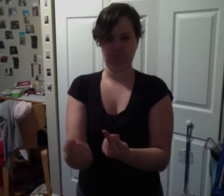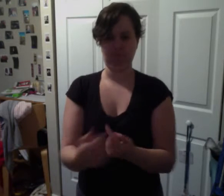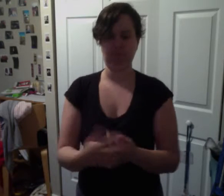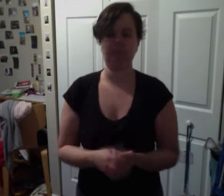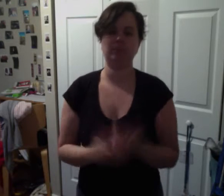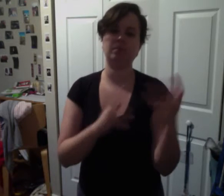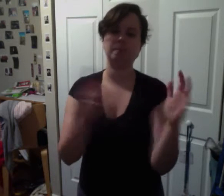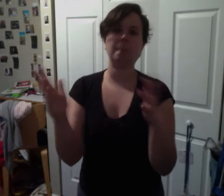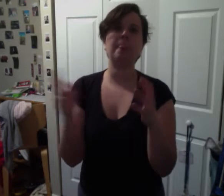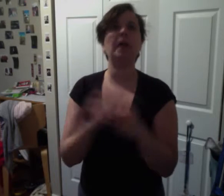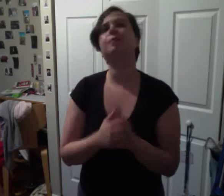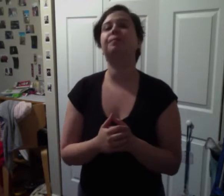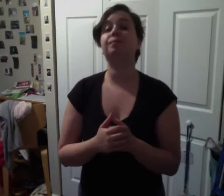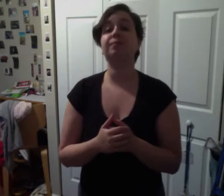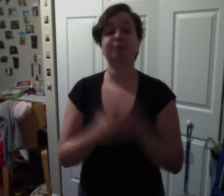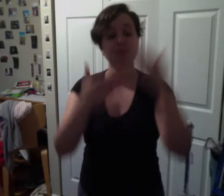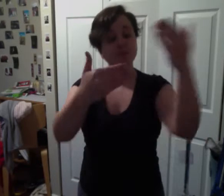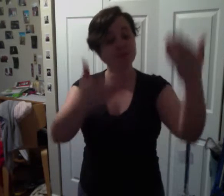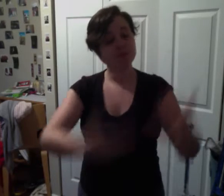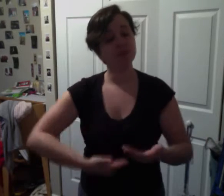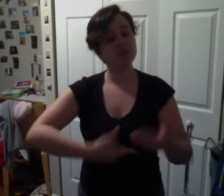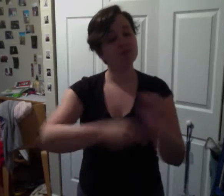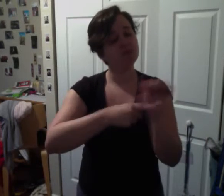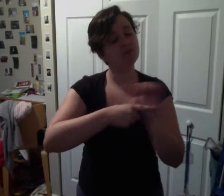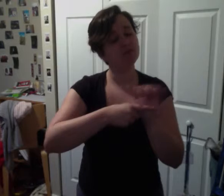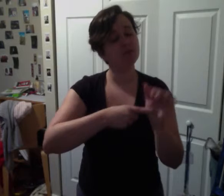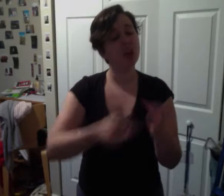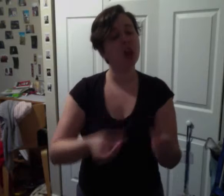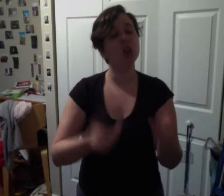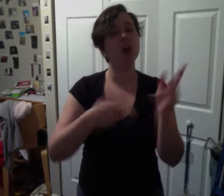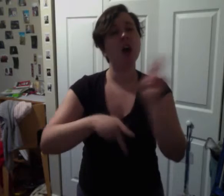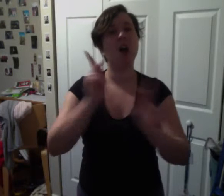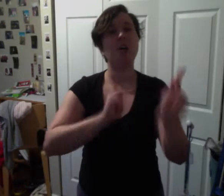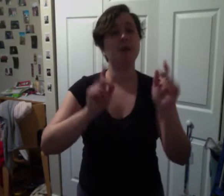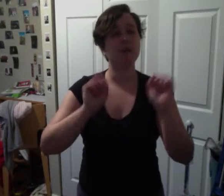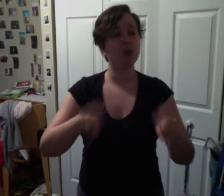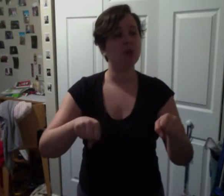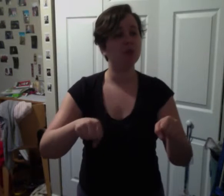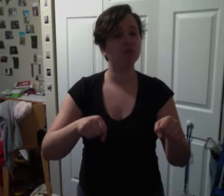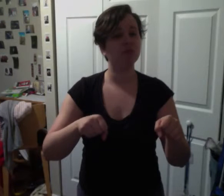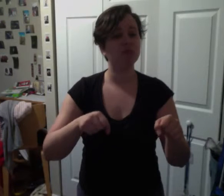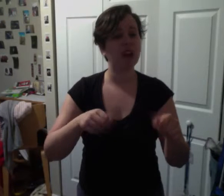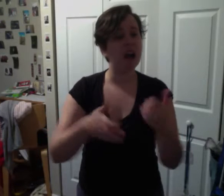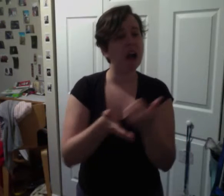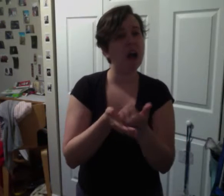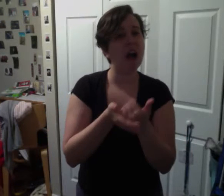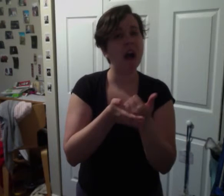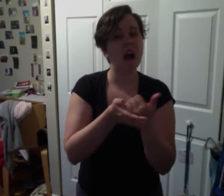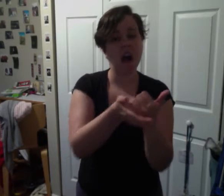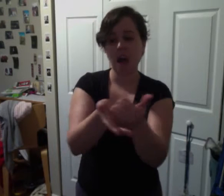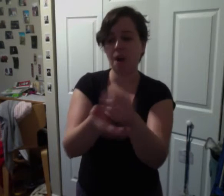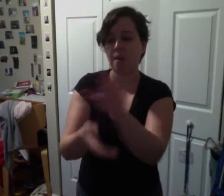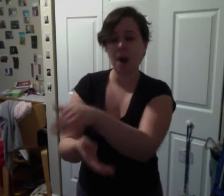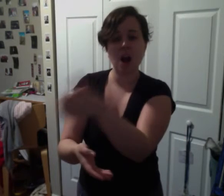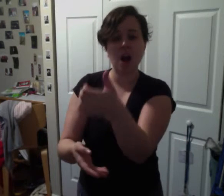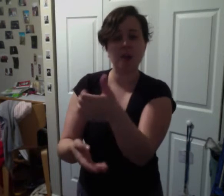We've hired and trained hundreds of facilitators to help guide people through the experience. Most serve a year or two with StoryCorps,